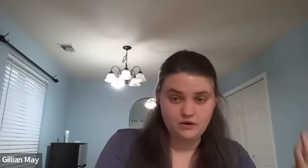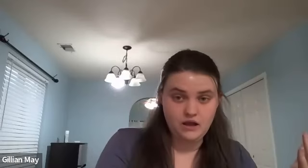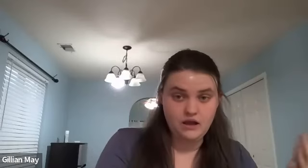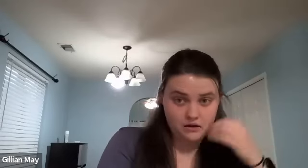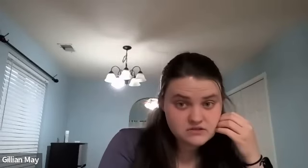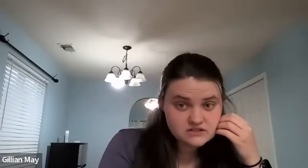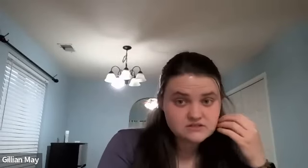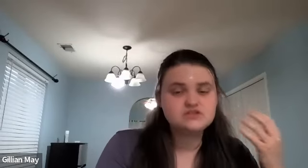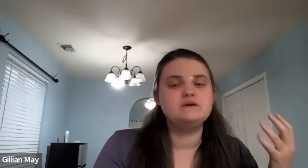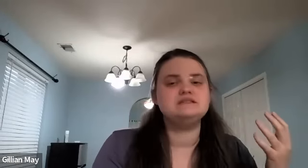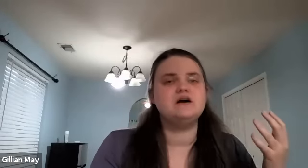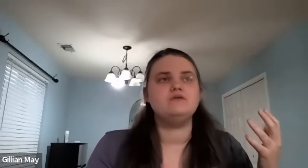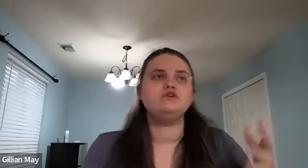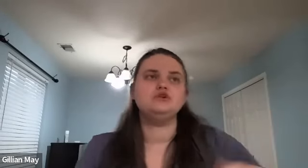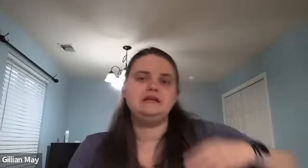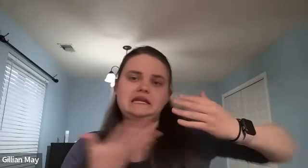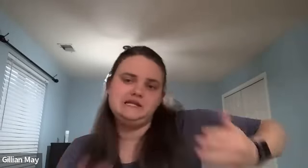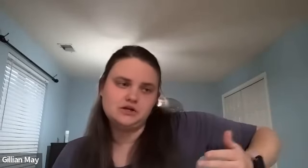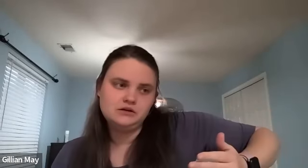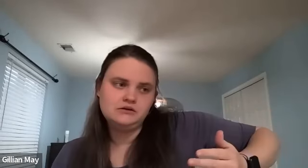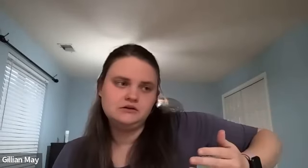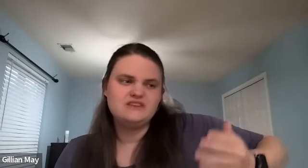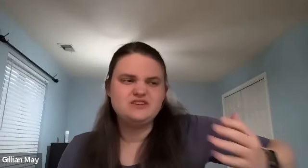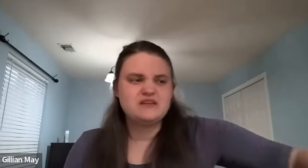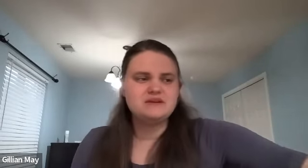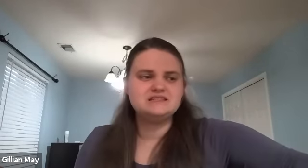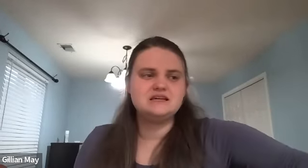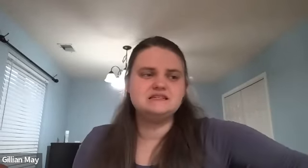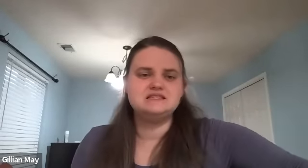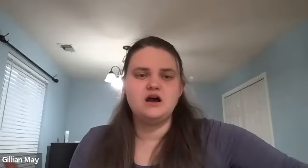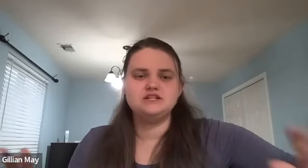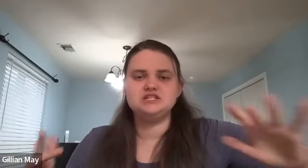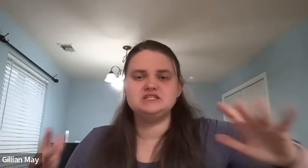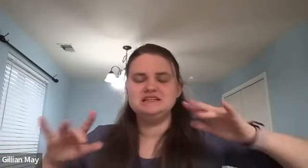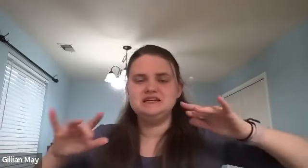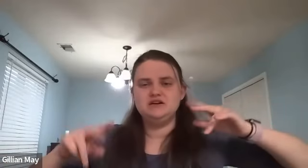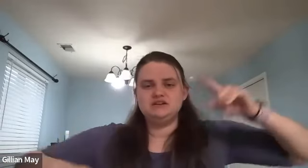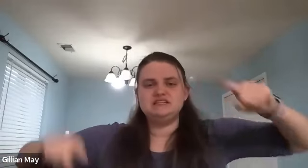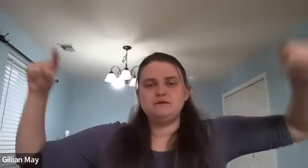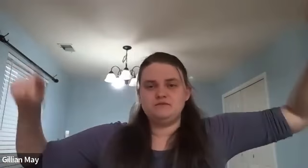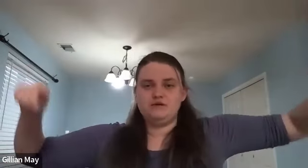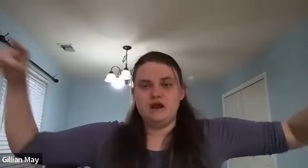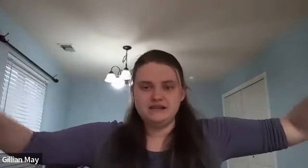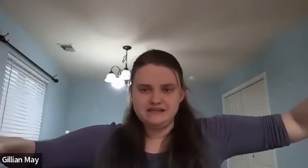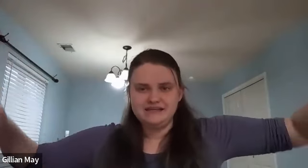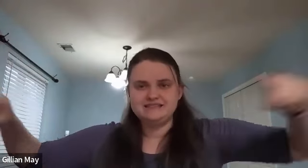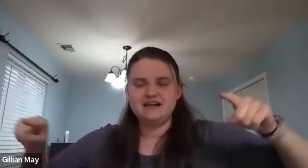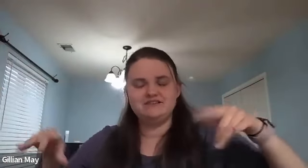house. So it's not, they're learning it here. If you know that makes sense. It's not just different variety. It's kind of coming